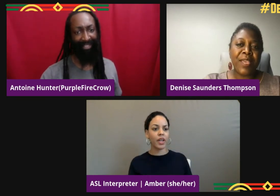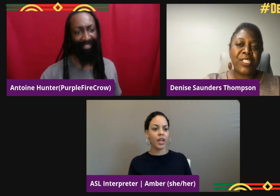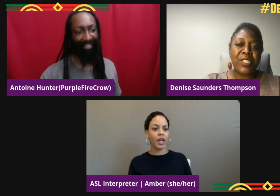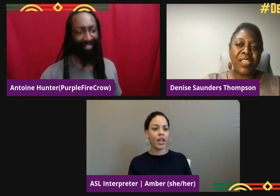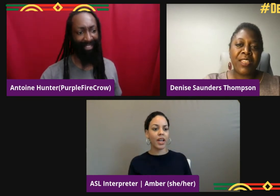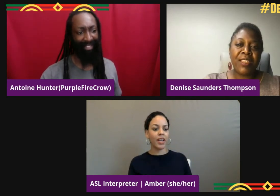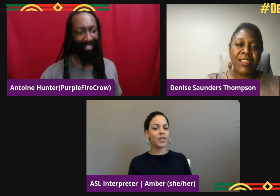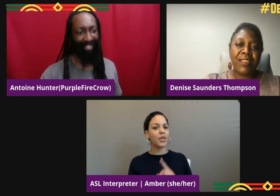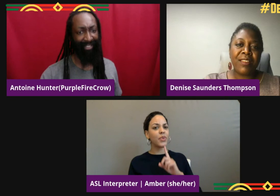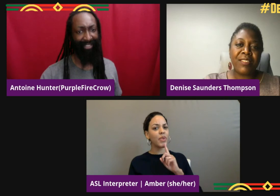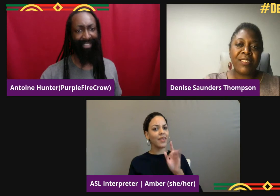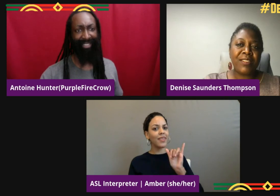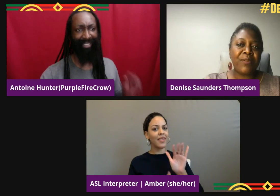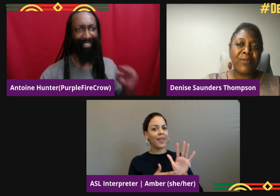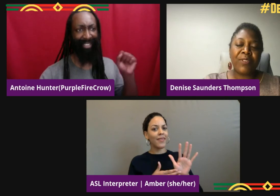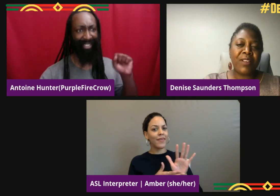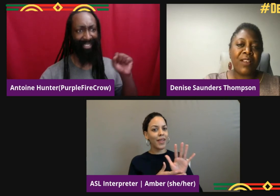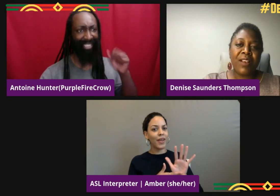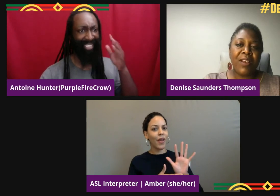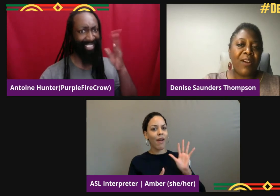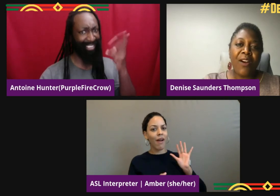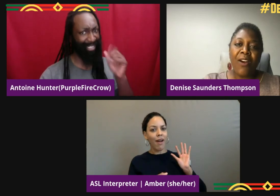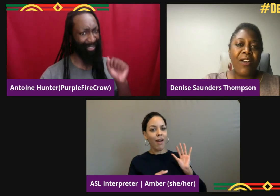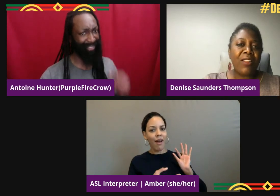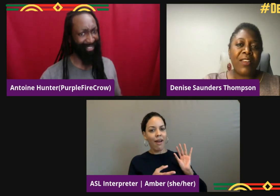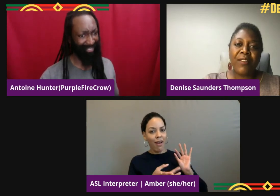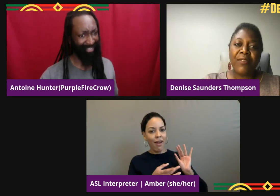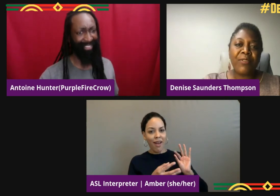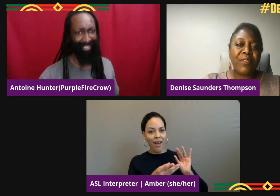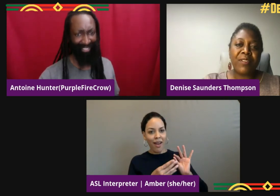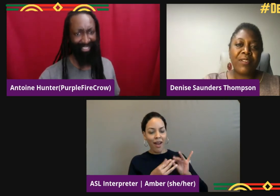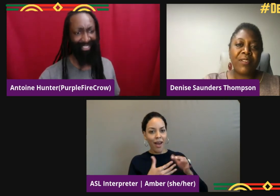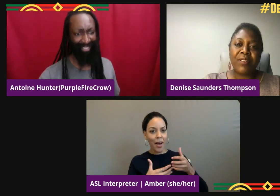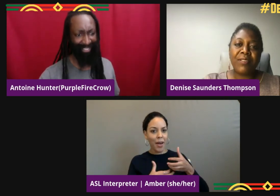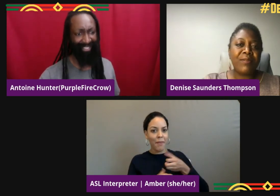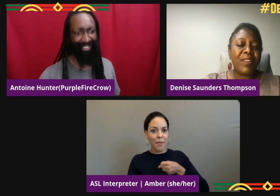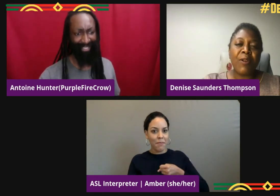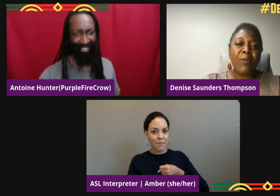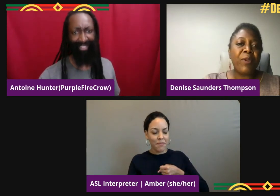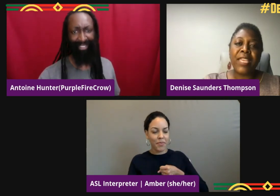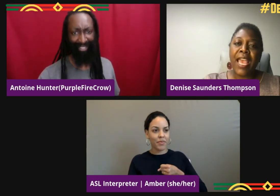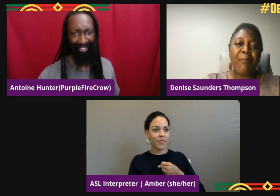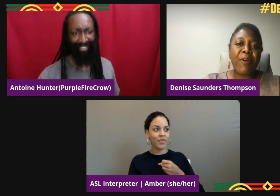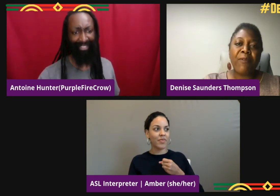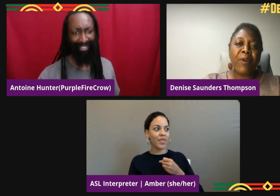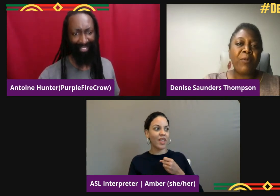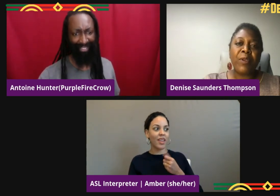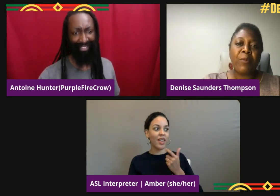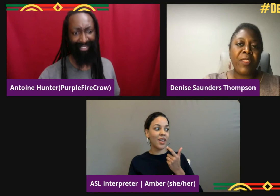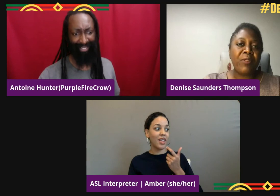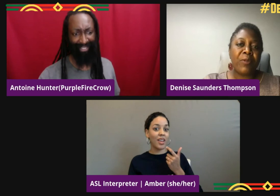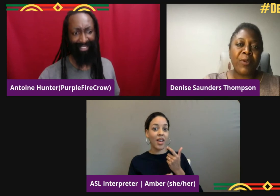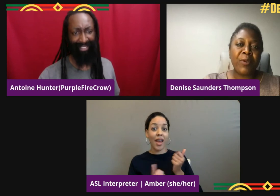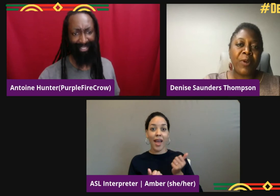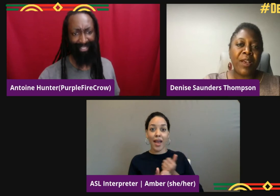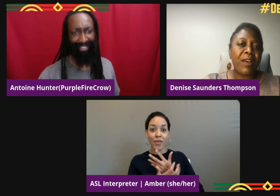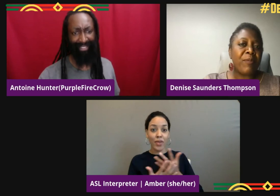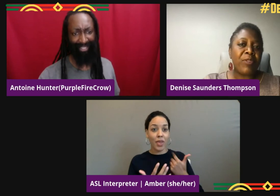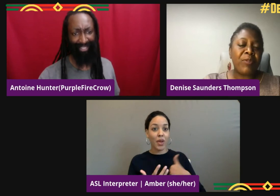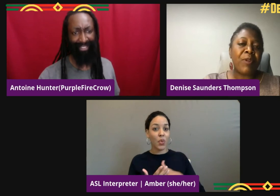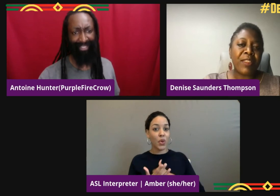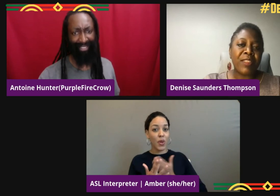a summation just of all of, you know, a recap of what we went